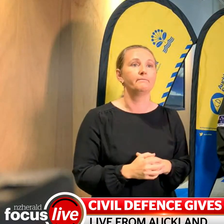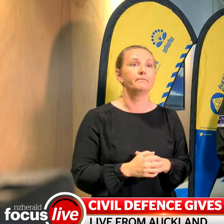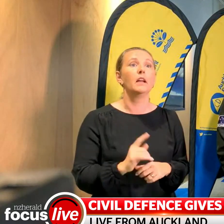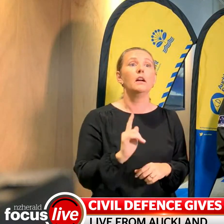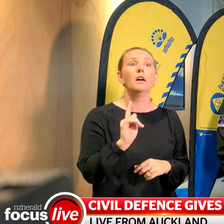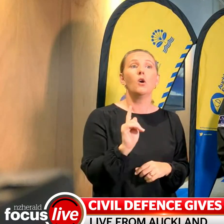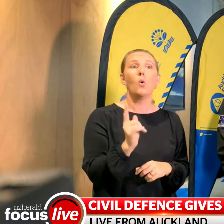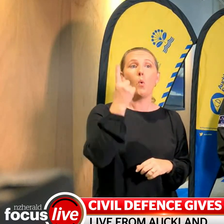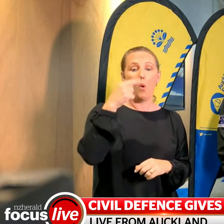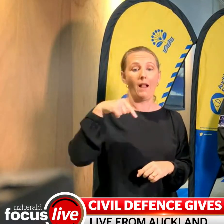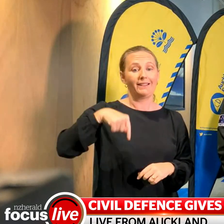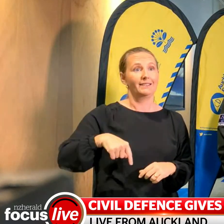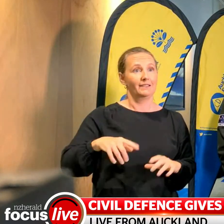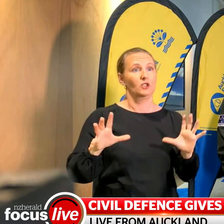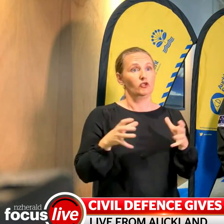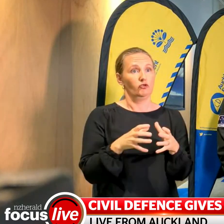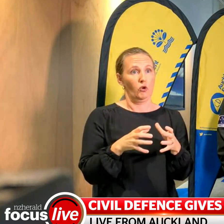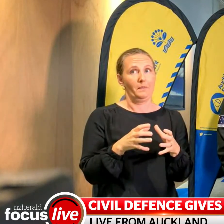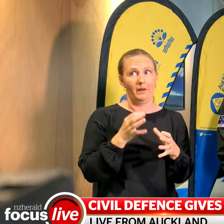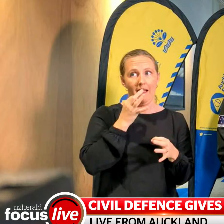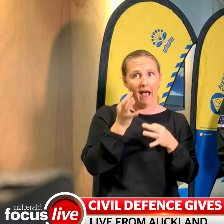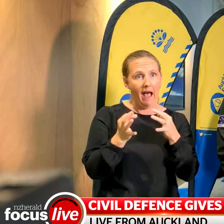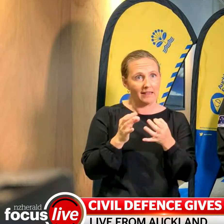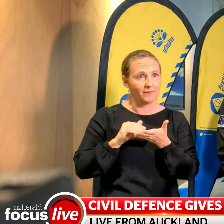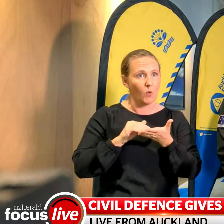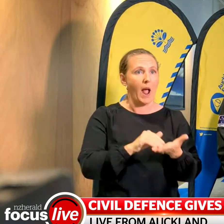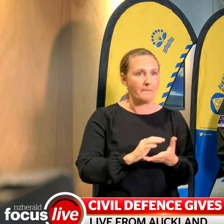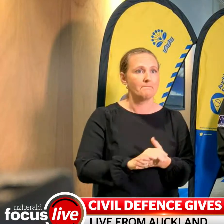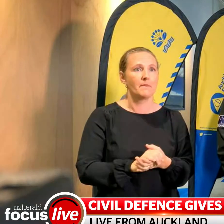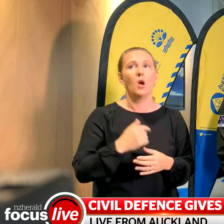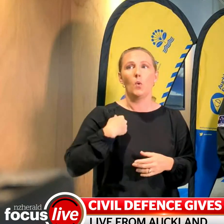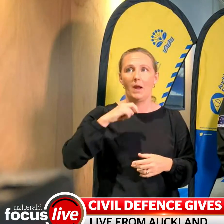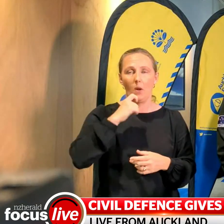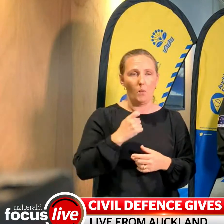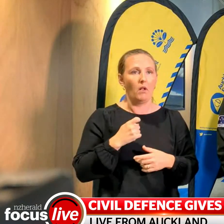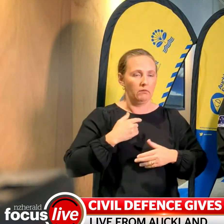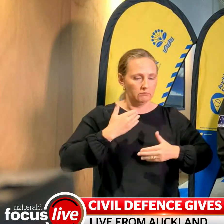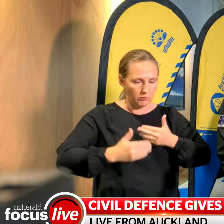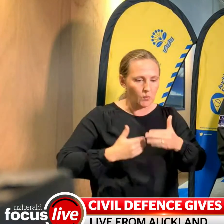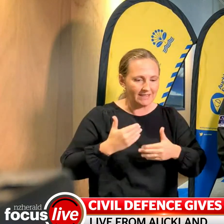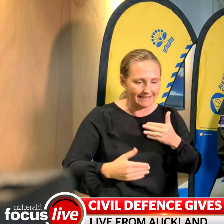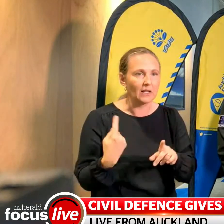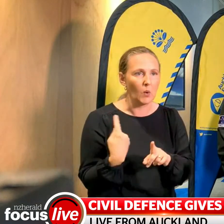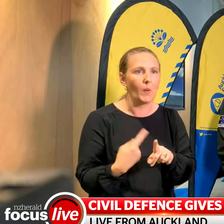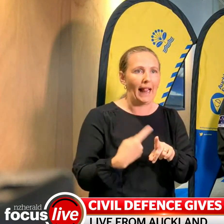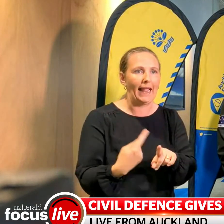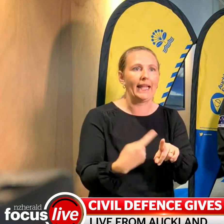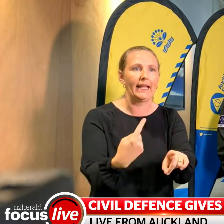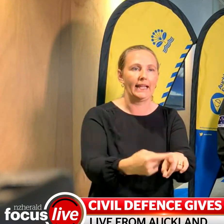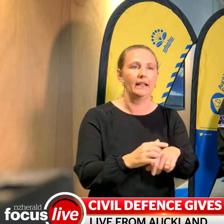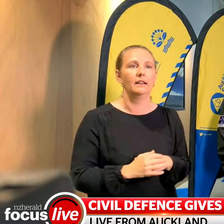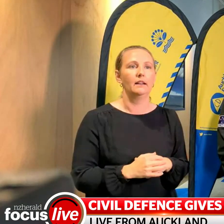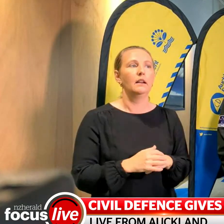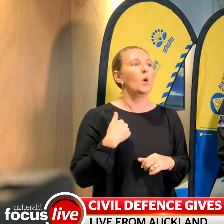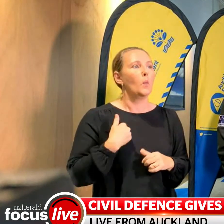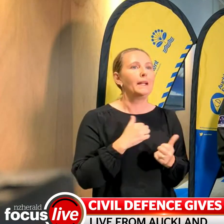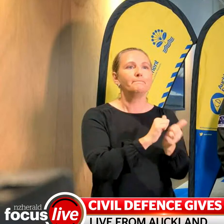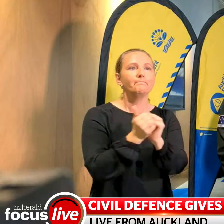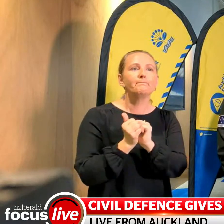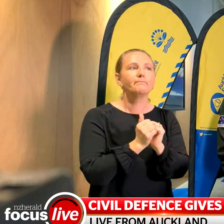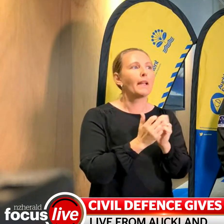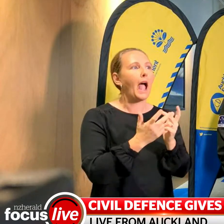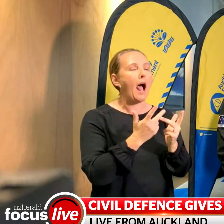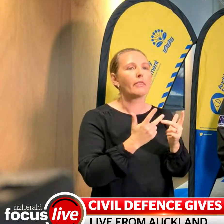from the Auckland CN Group in particular. We will process those quickly, and we are working with government agencies to provide all